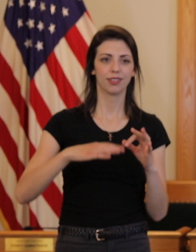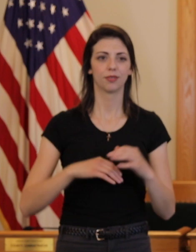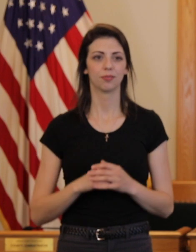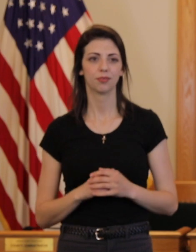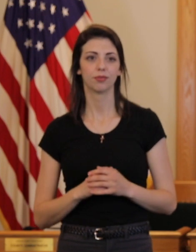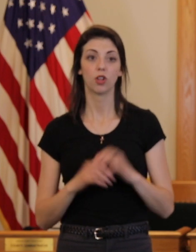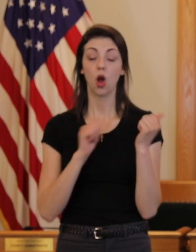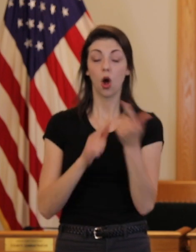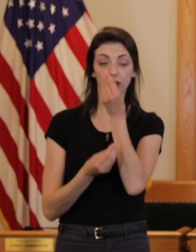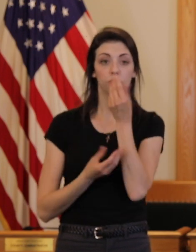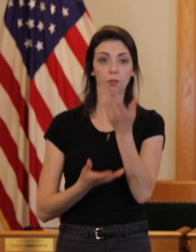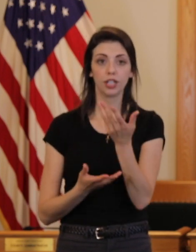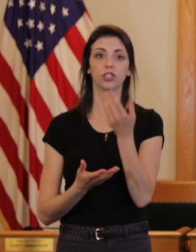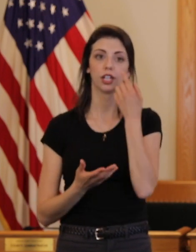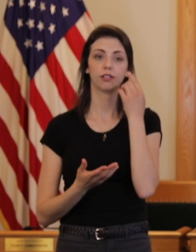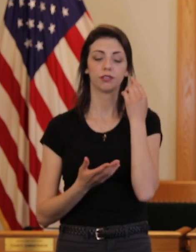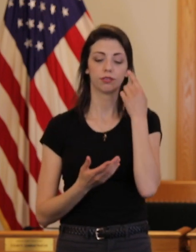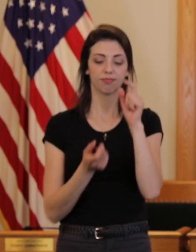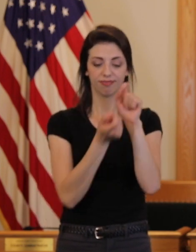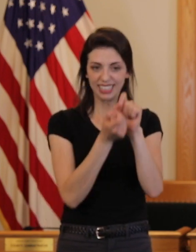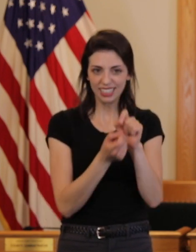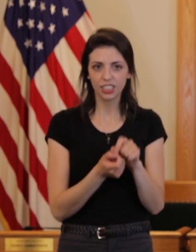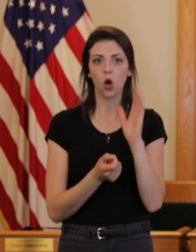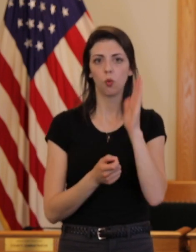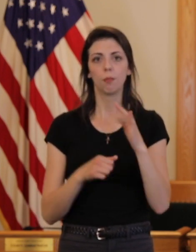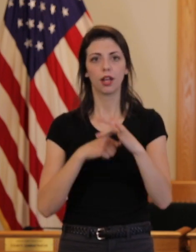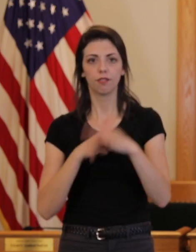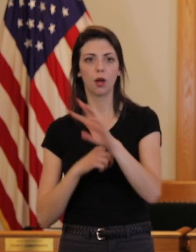programs will be posted on the county website at